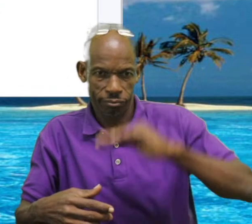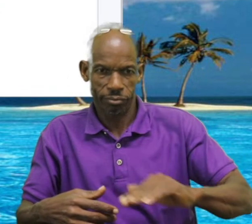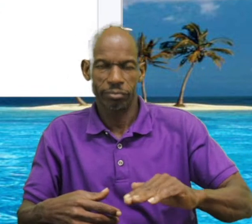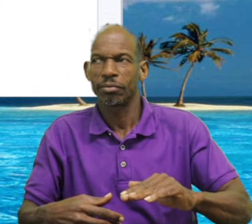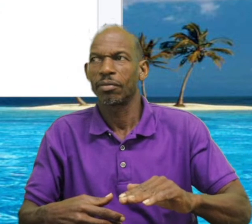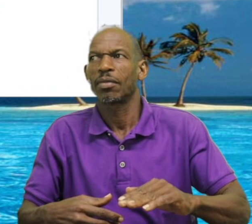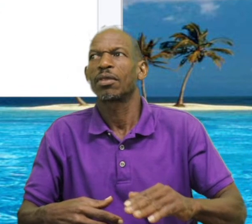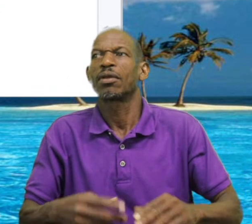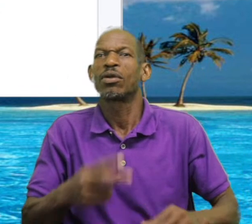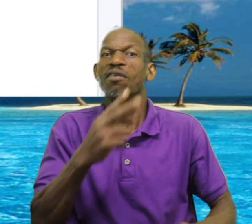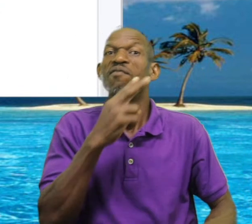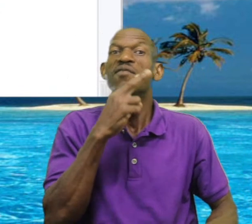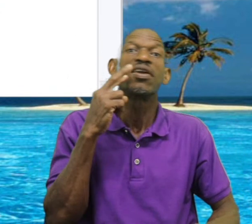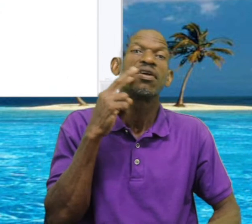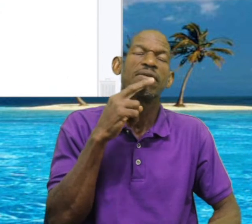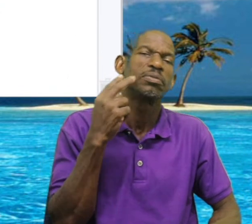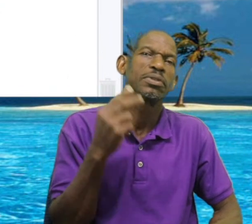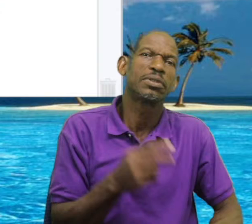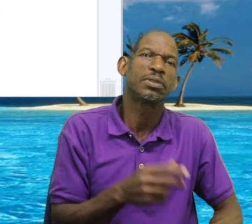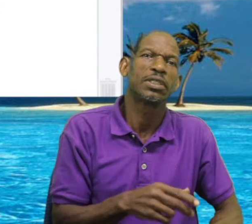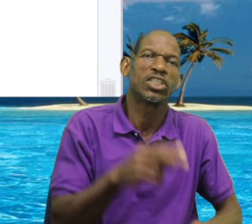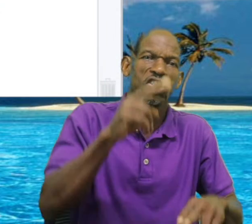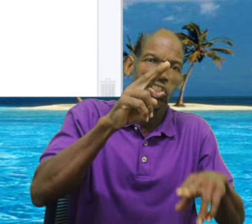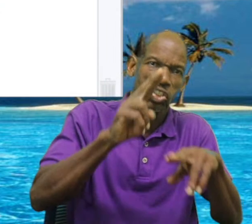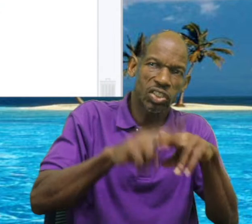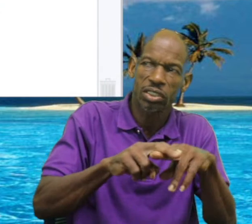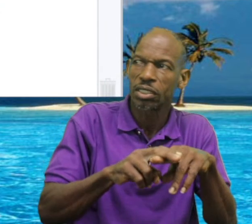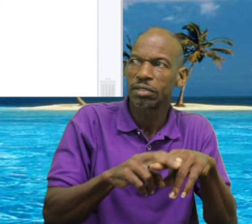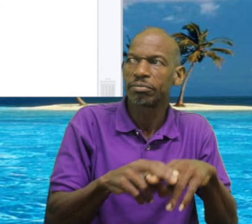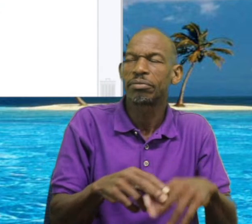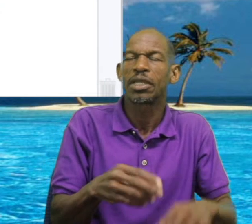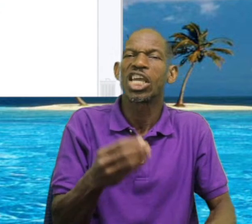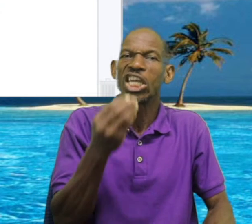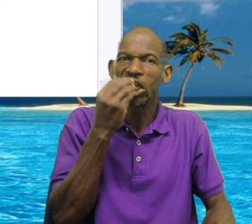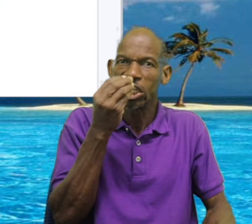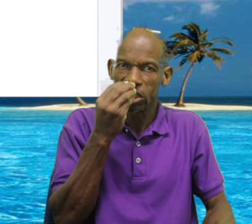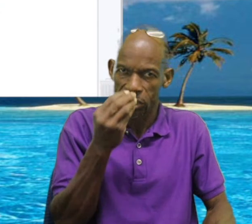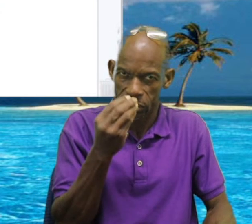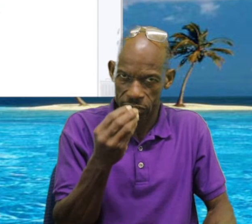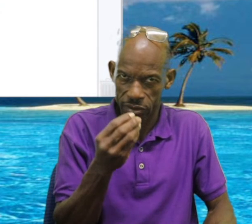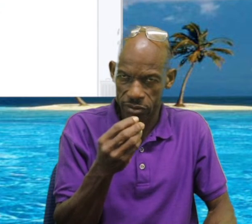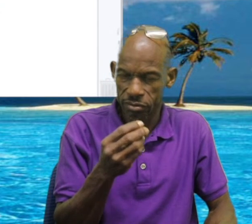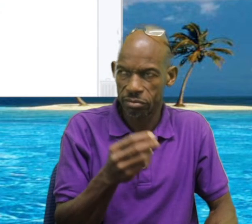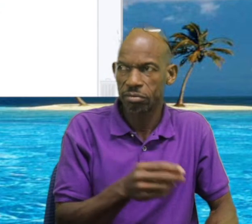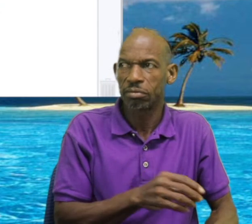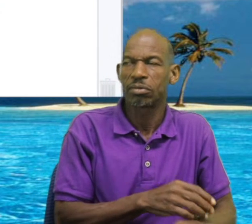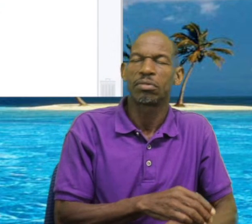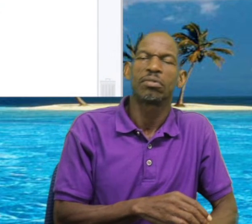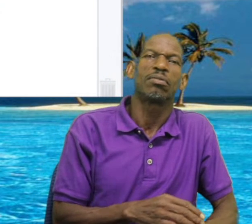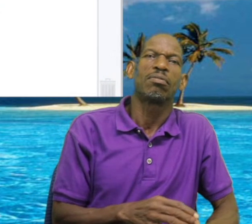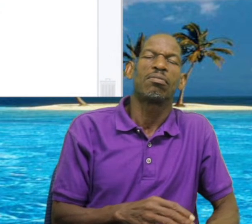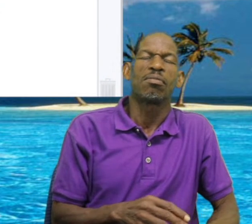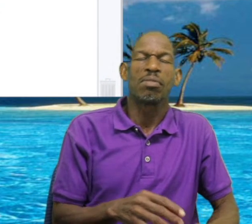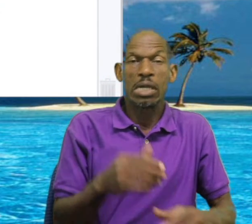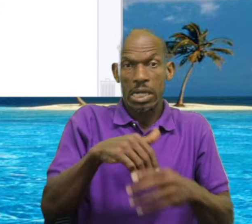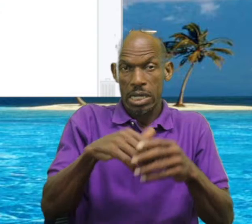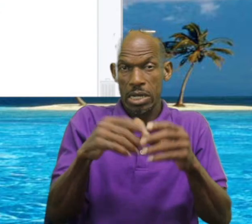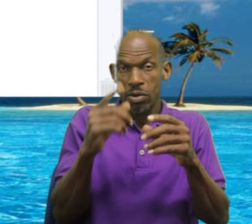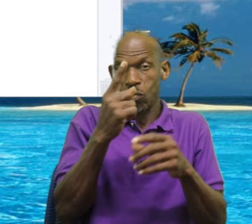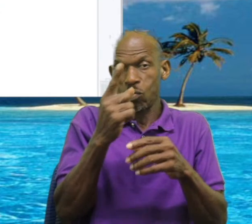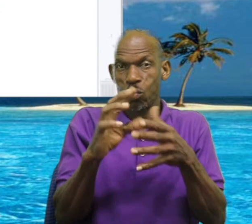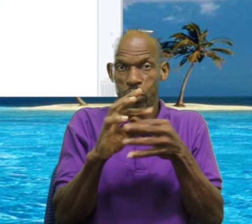when I have two verbs, sitting, eating, I am putting them together in a